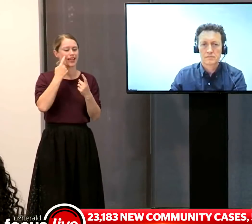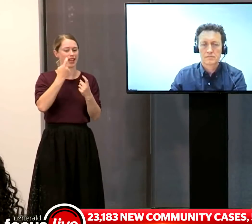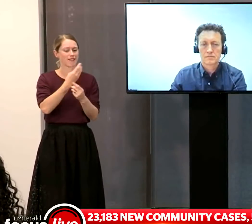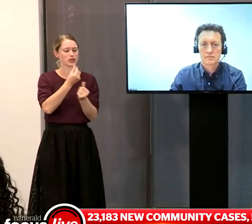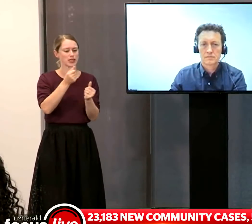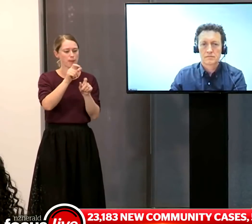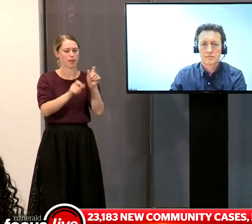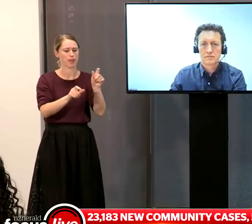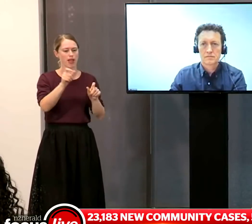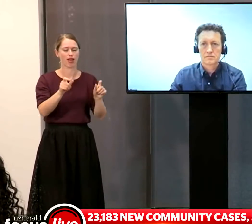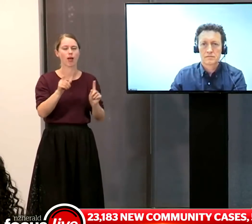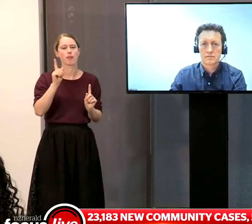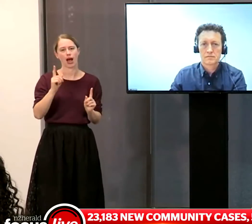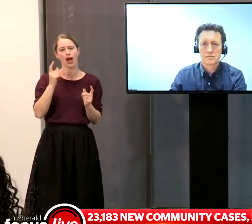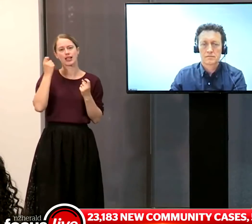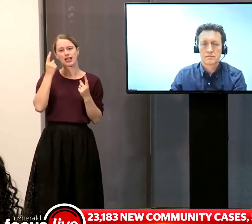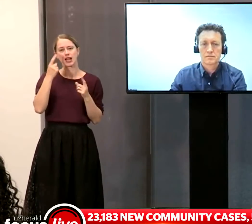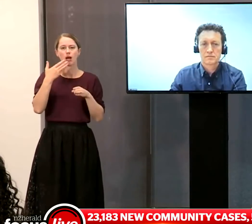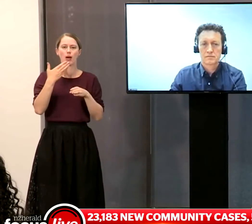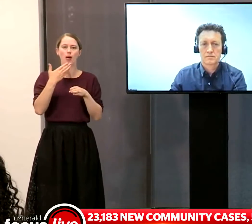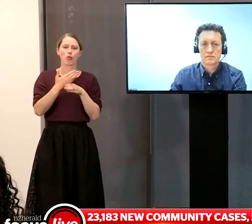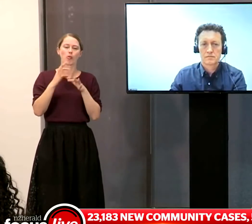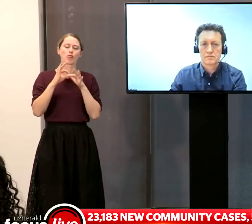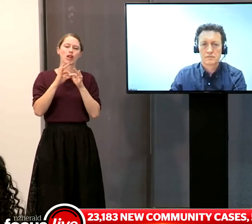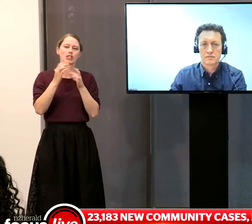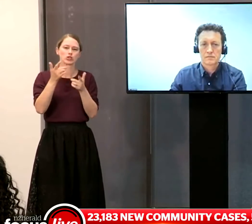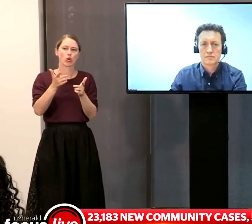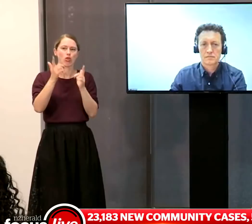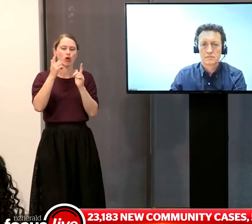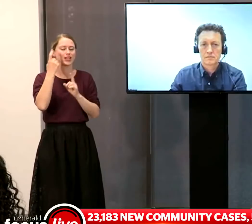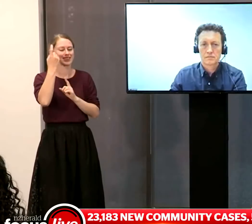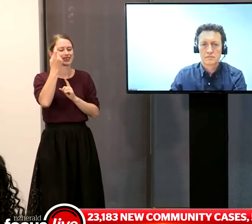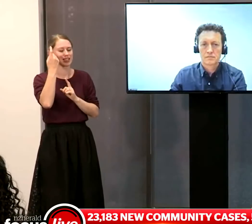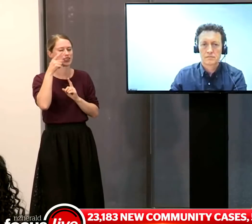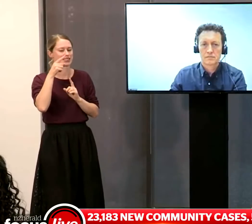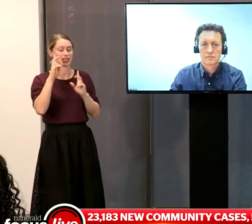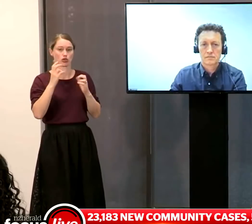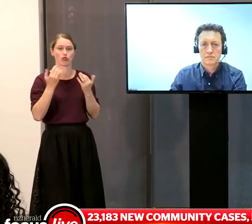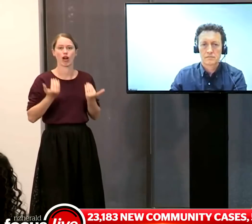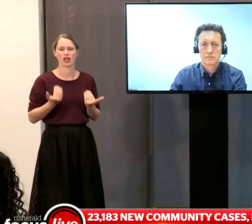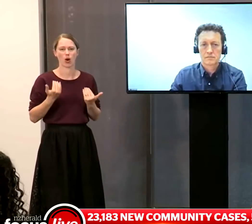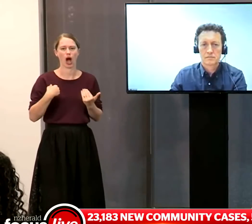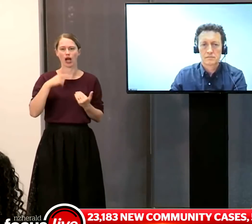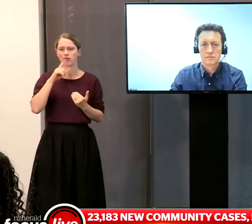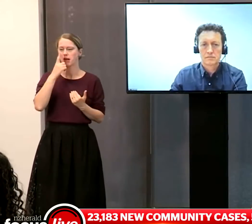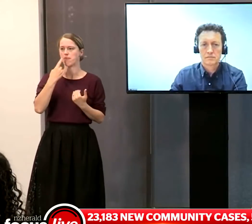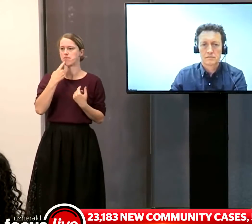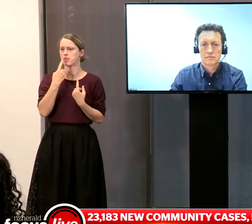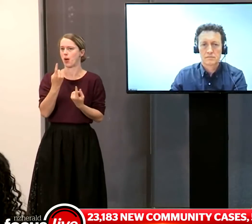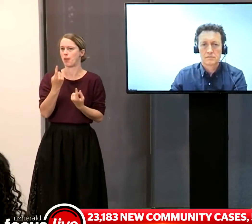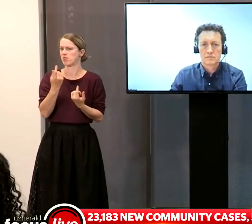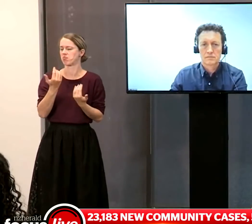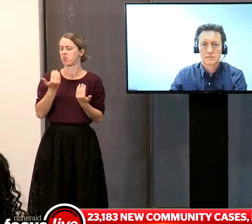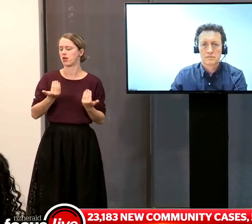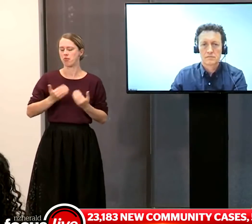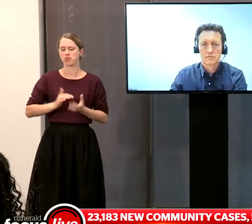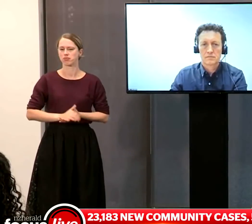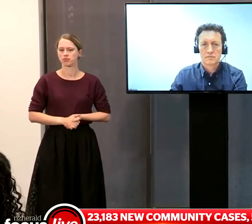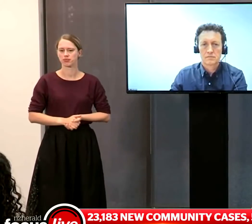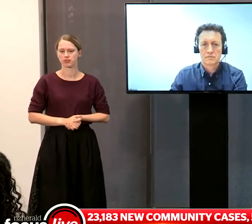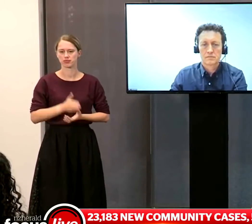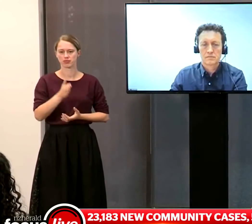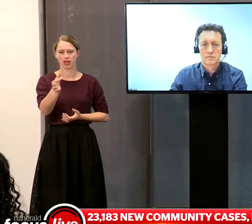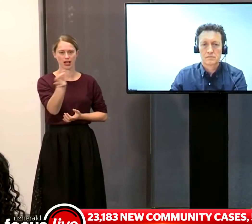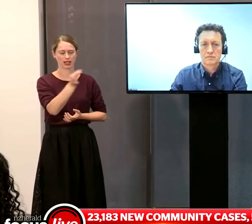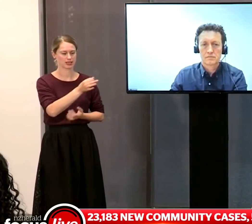people. However, I know that the Employment Relations Authority is considering this issue right at this time, so I'm not going to make any further comment on it. And